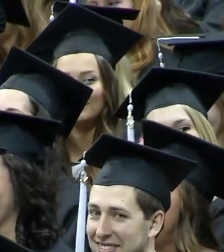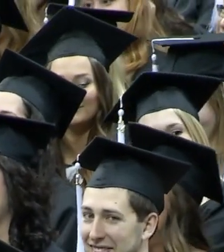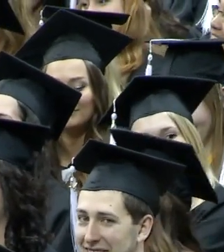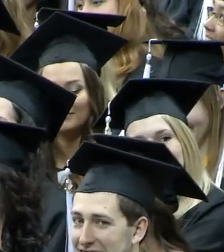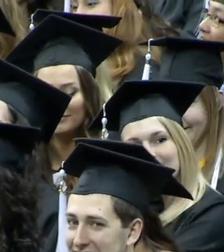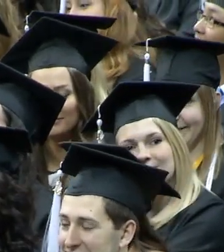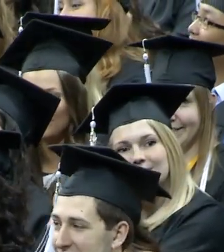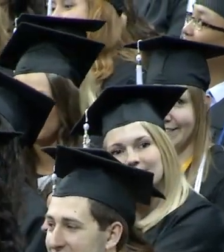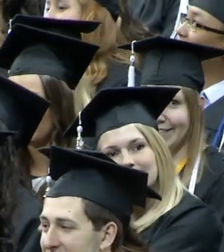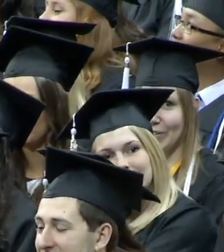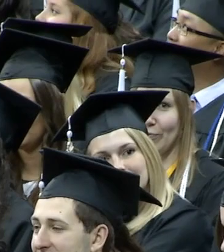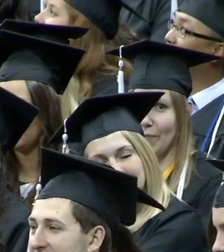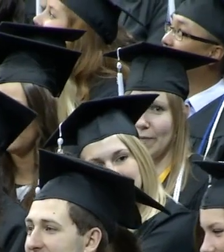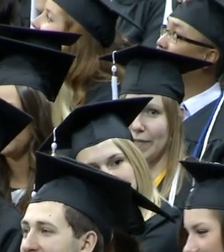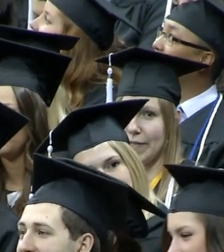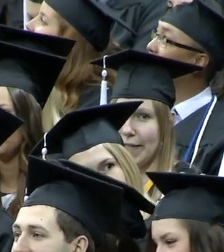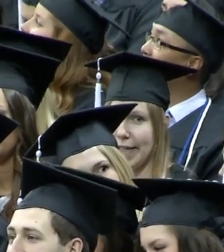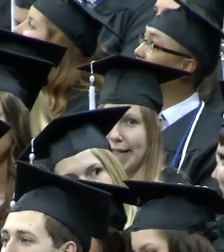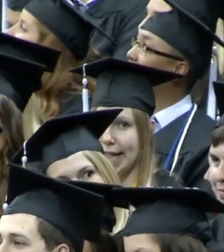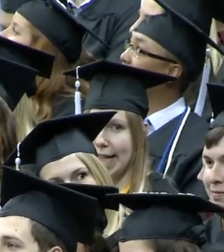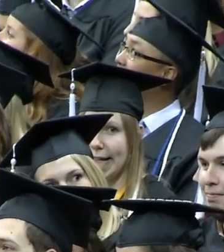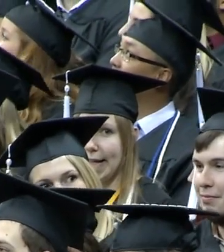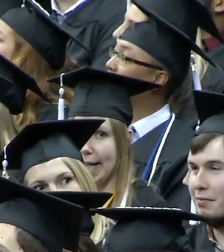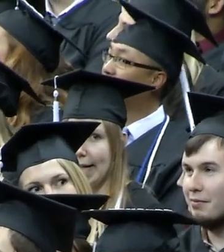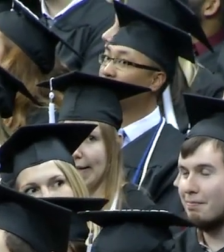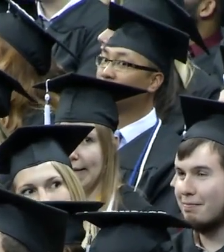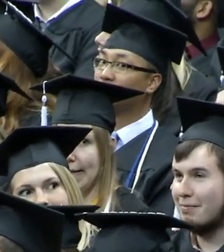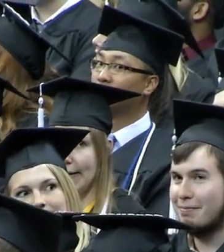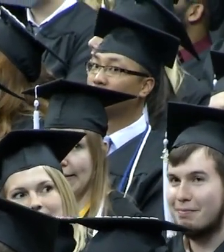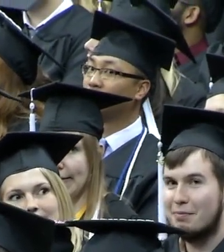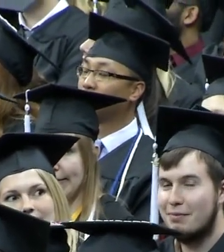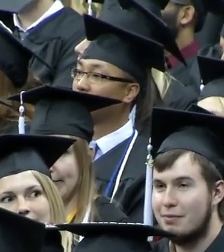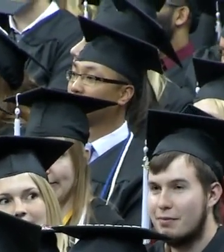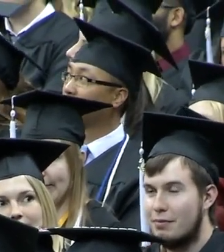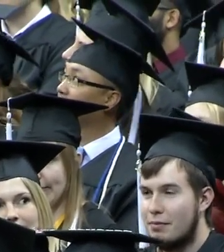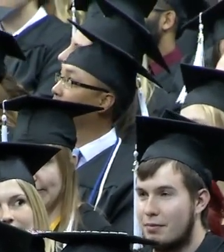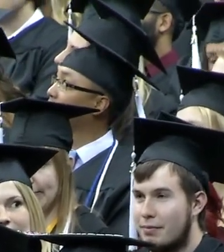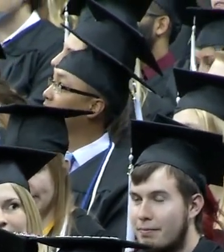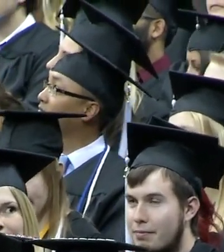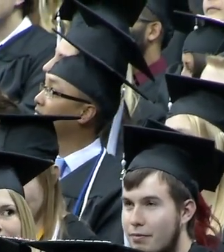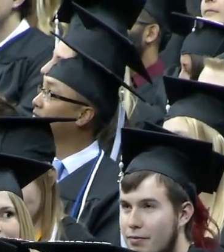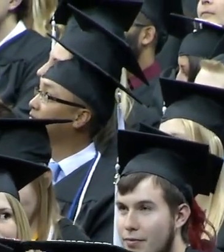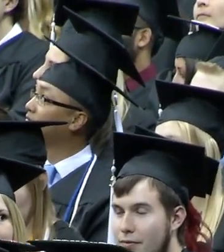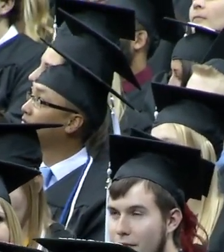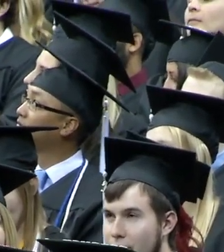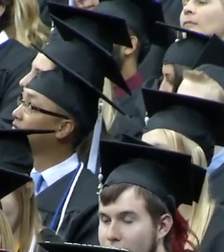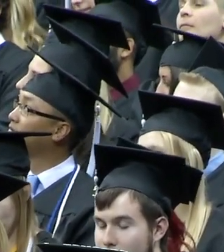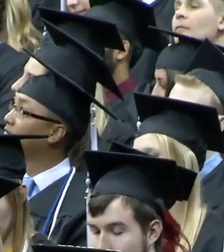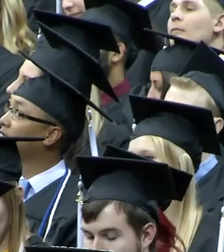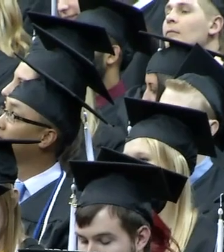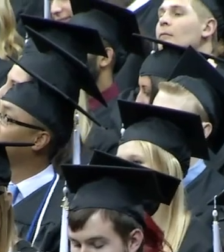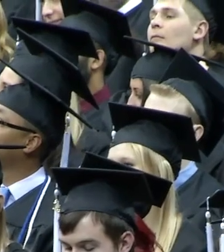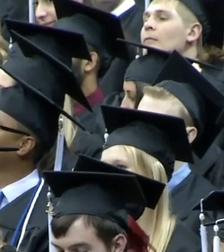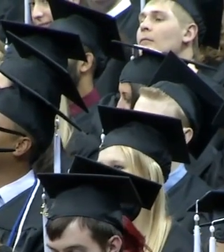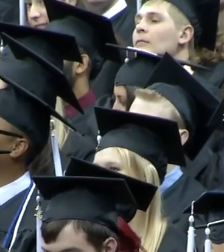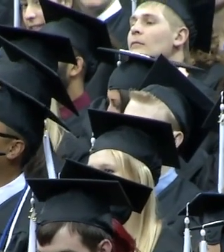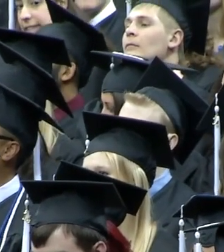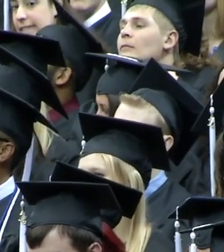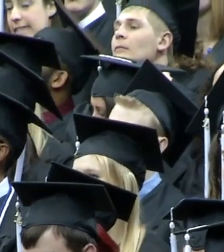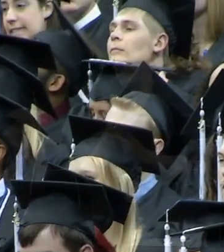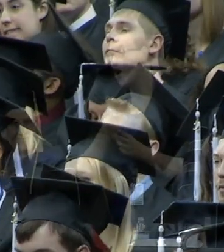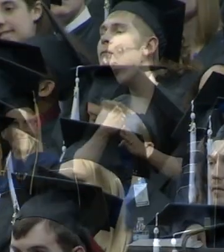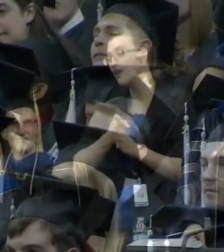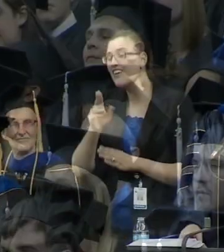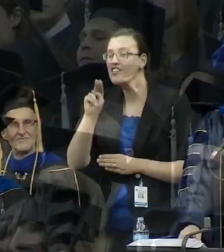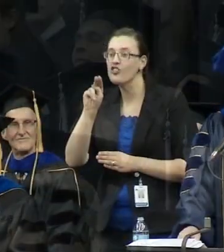So, graduates of the University of Iowa class of 2014, on behalf of the faculty of the University of Iowa, hashtag